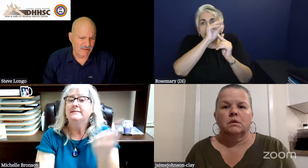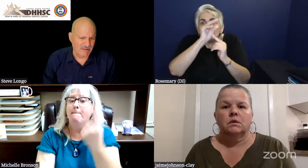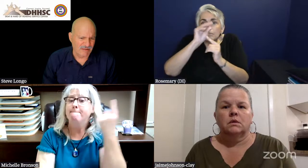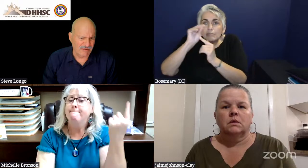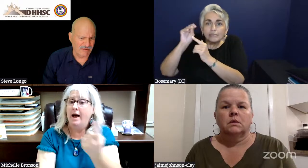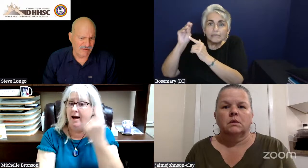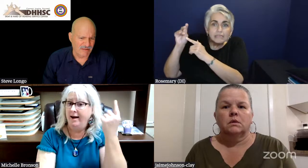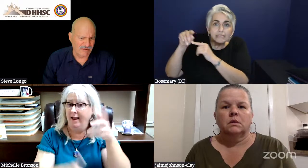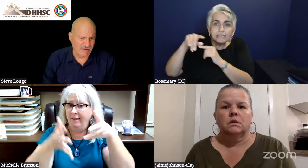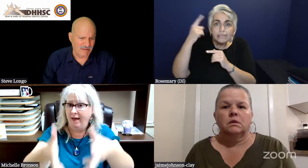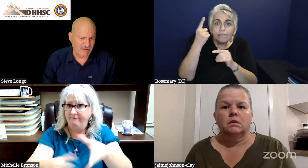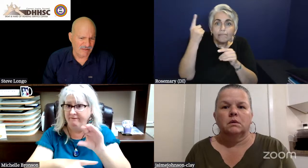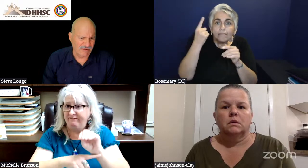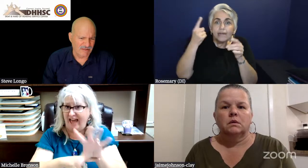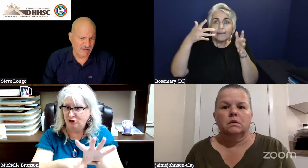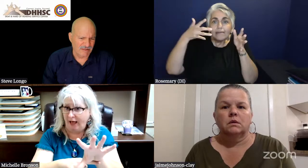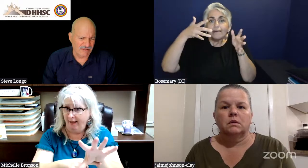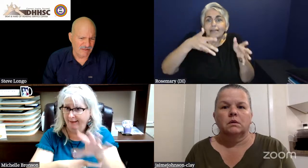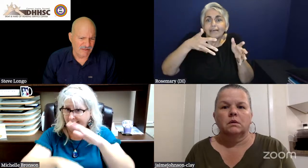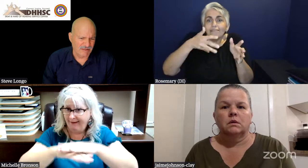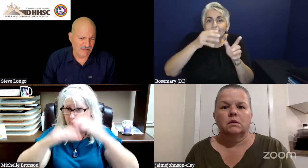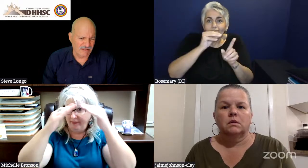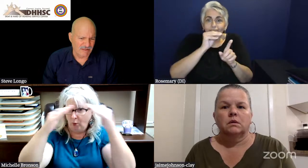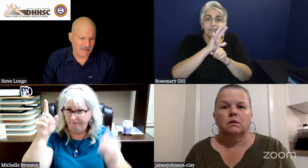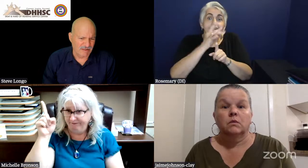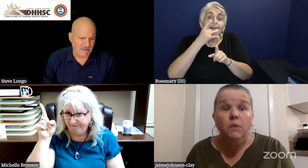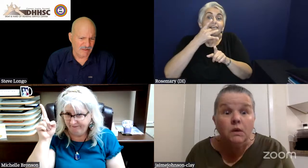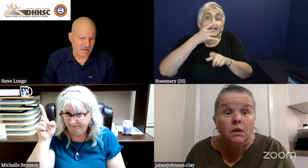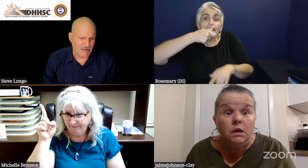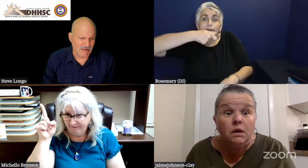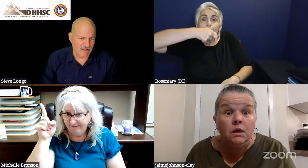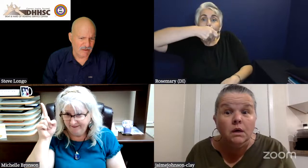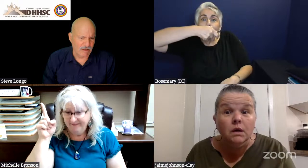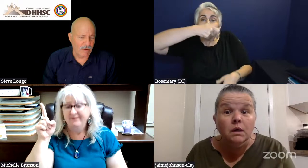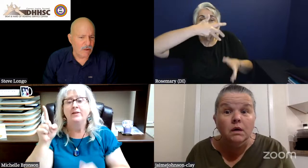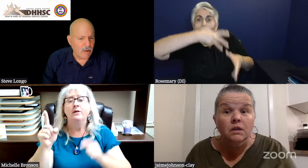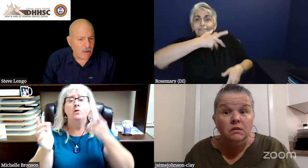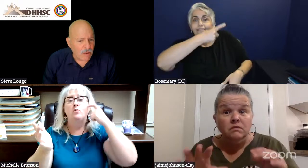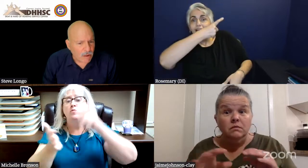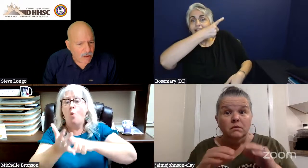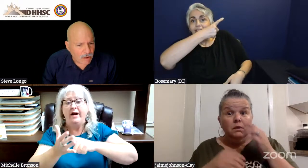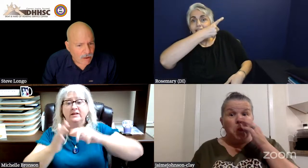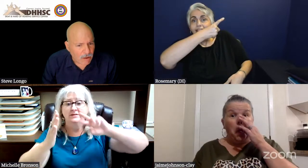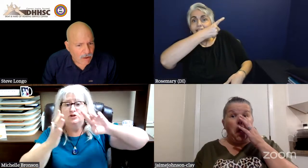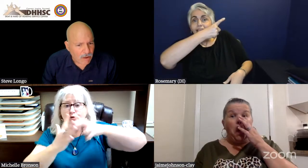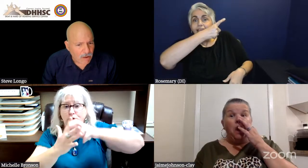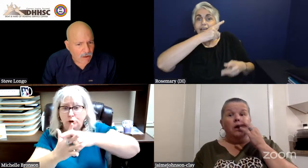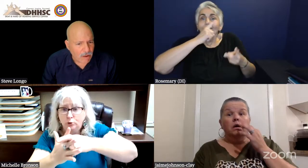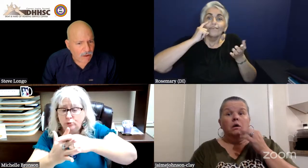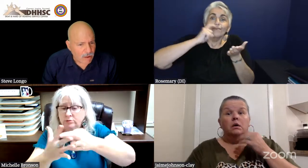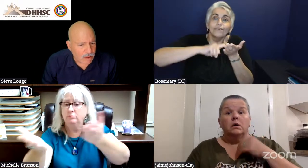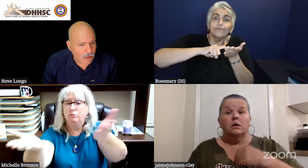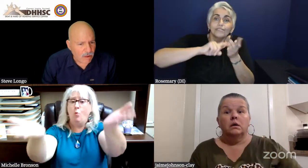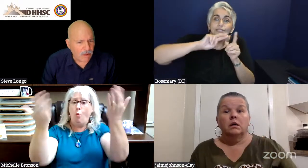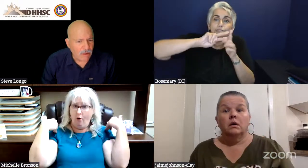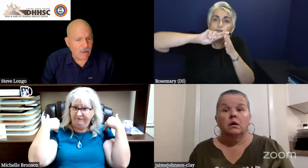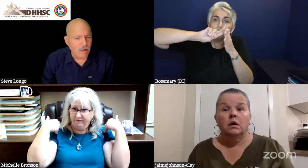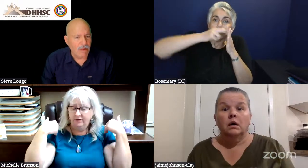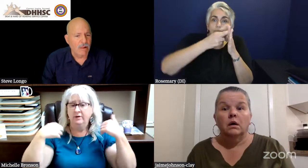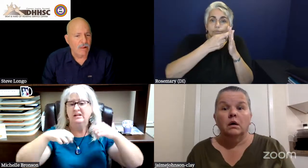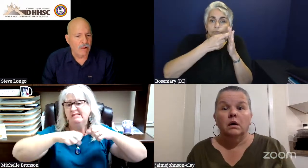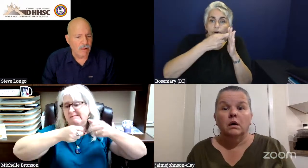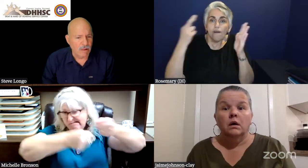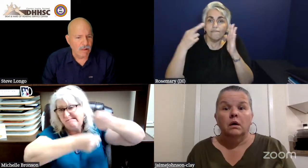and found the problem and took pictures that someone had left a lighted cigarette